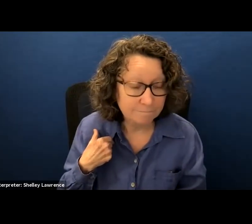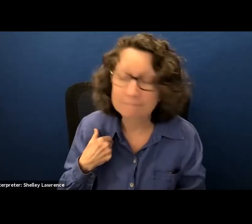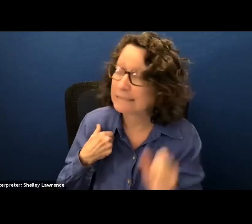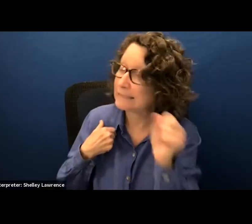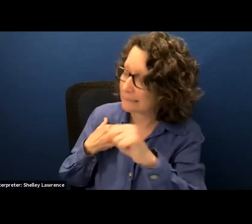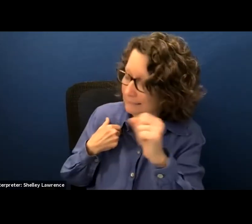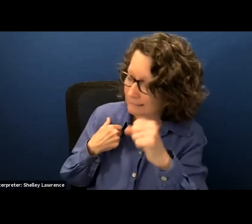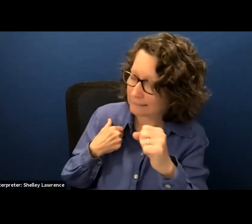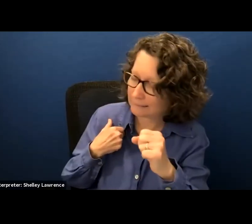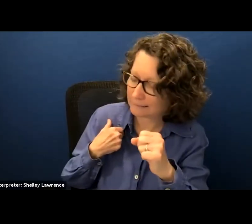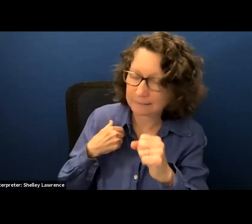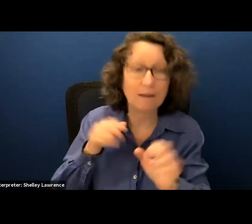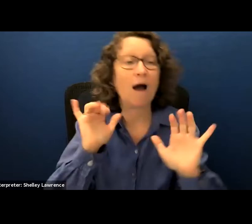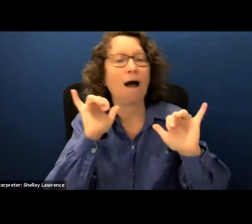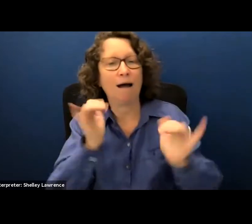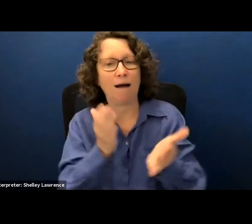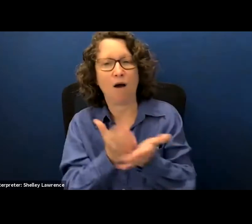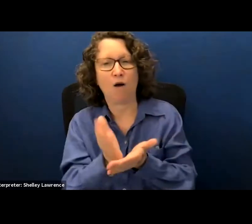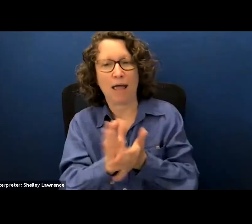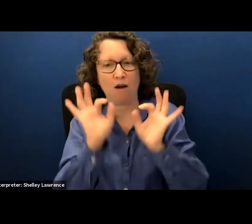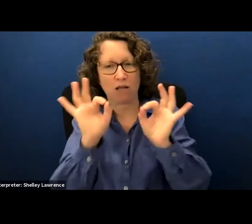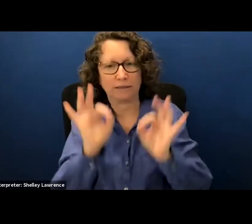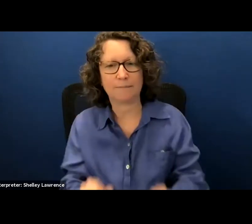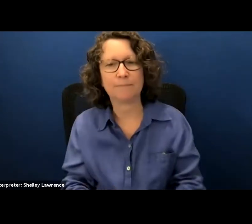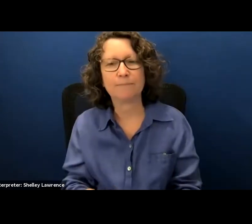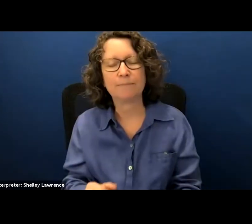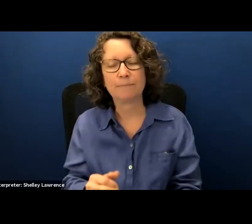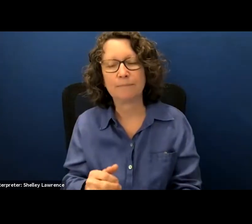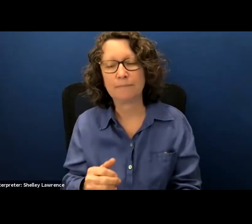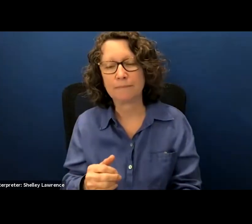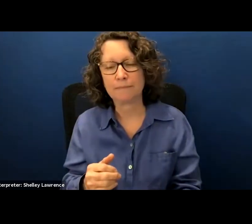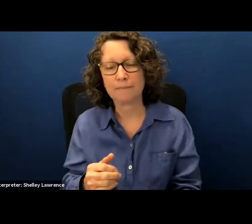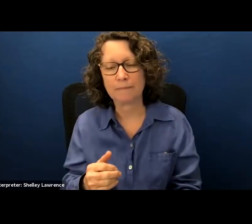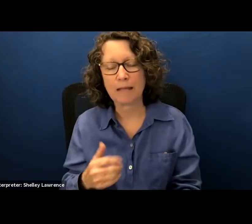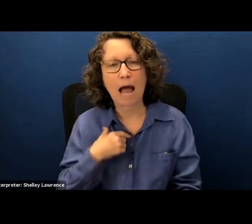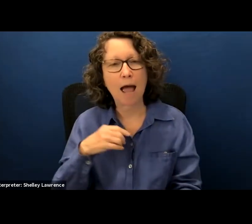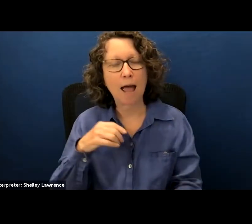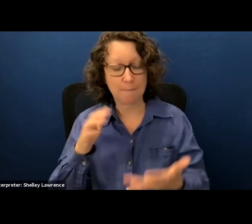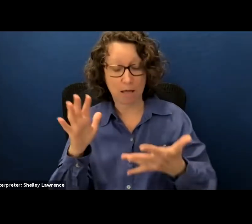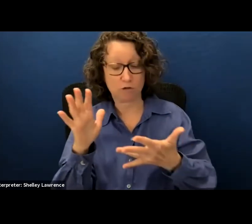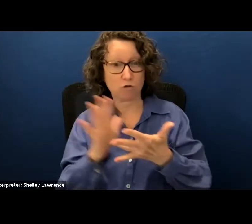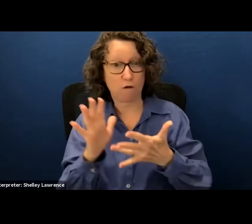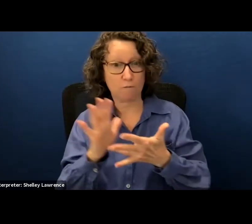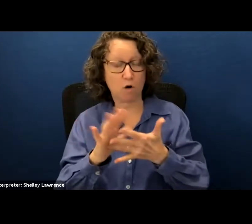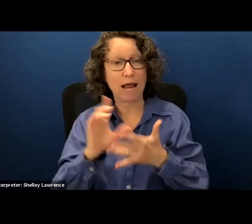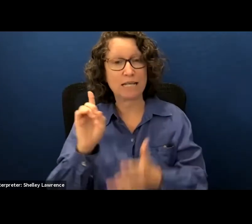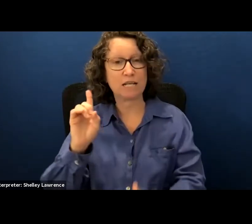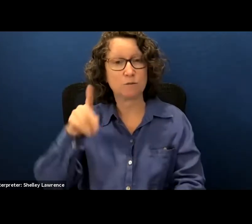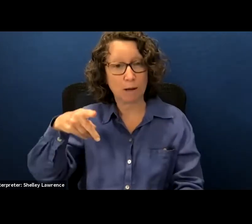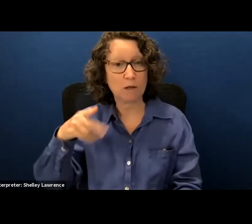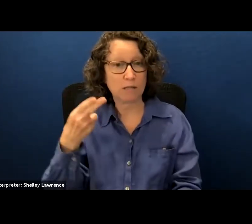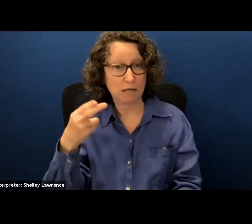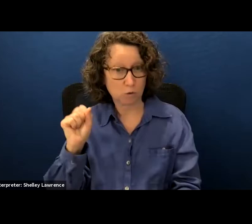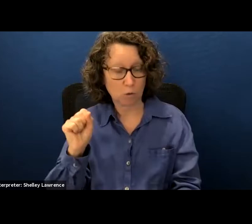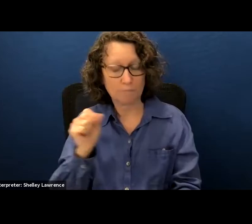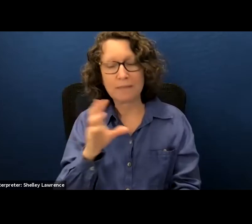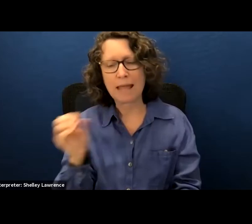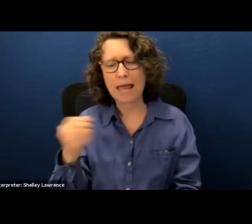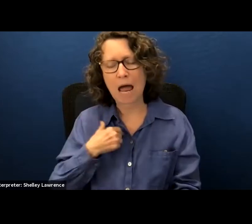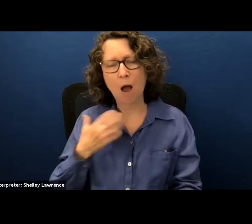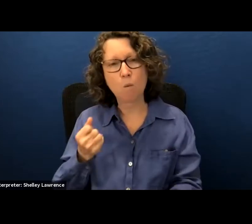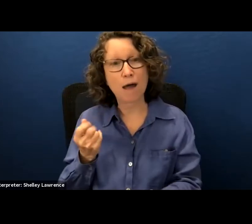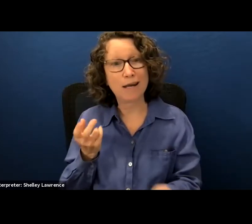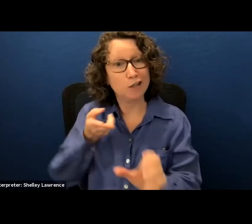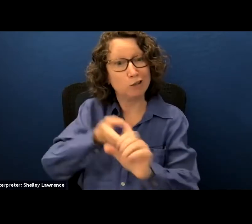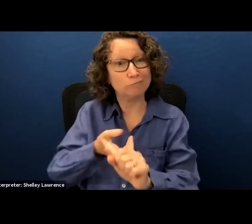Hello? Yes, Oh, okay. Awesome. My name is Finnegan Wright. I'm a sophomore at Dos Pueblos High School. I want to come on